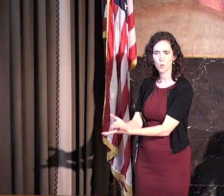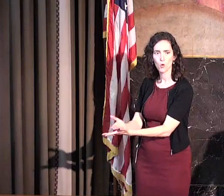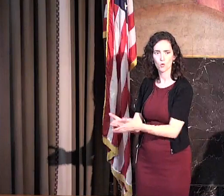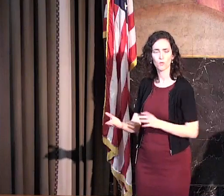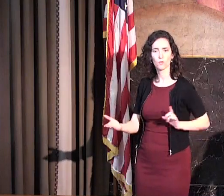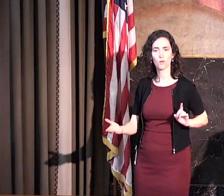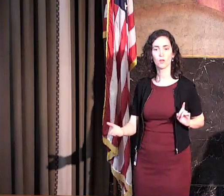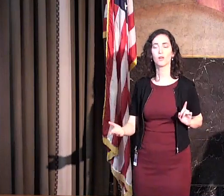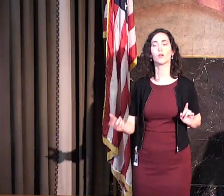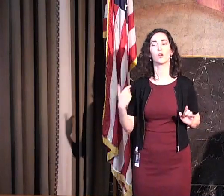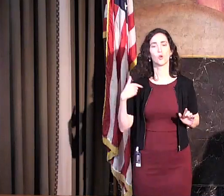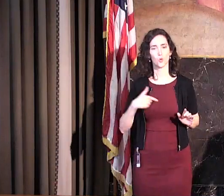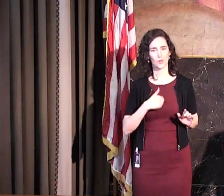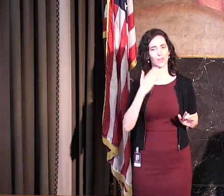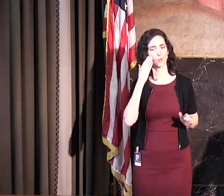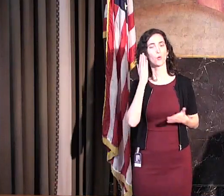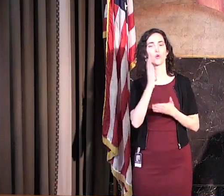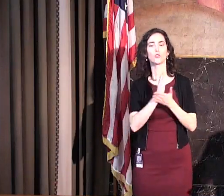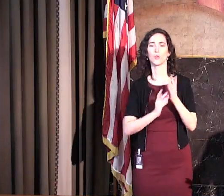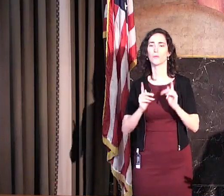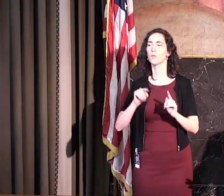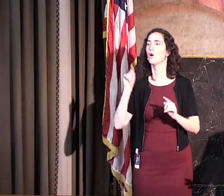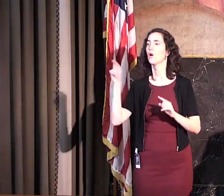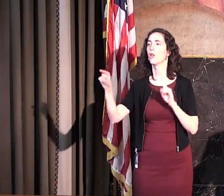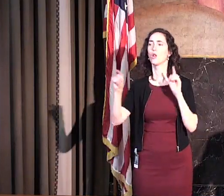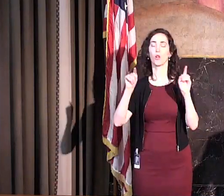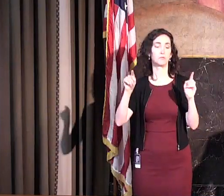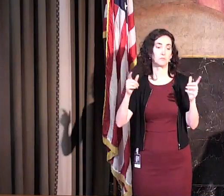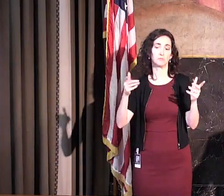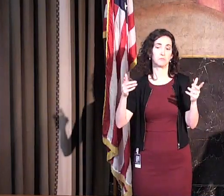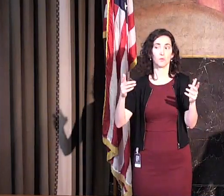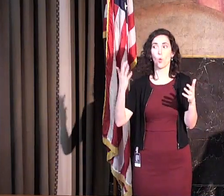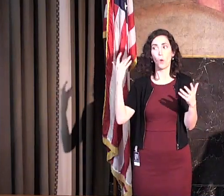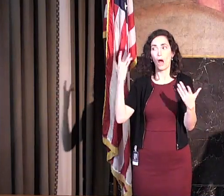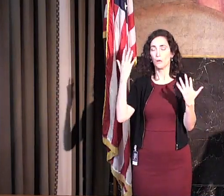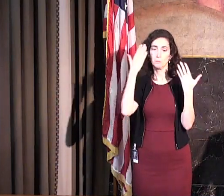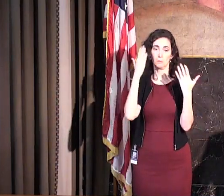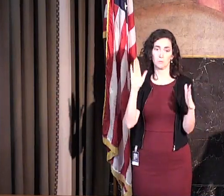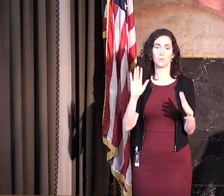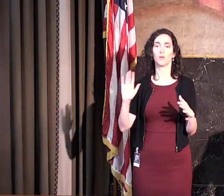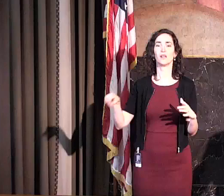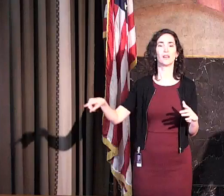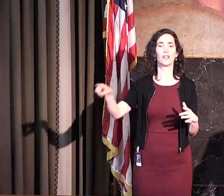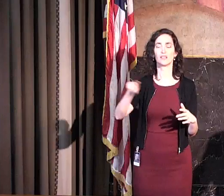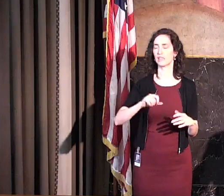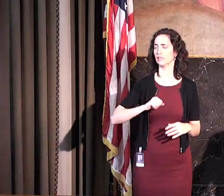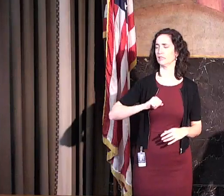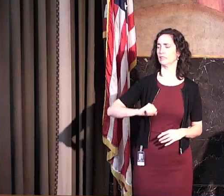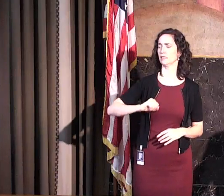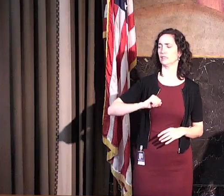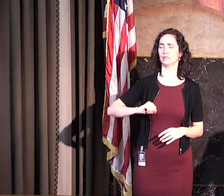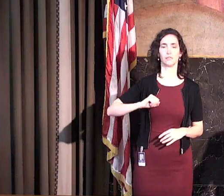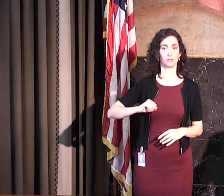we know that there are individuals out there who, for whatever reason, are very reluctant.